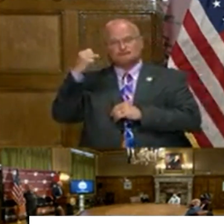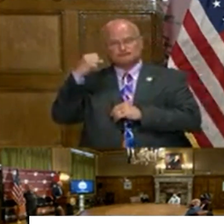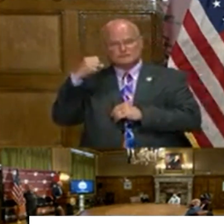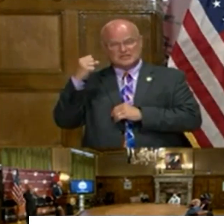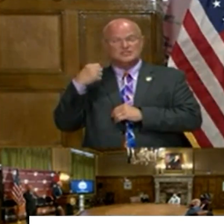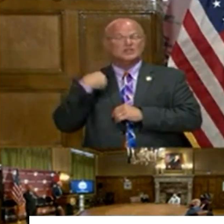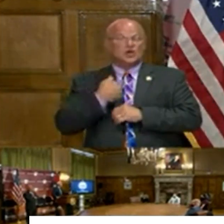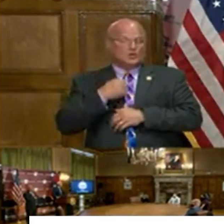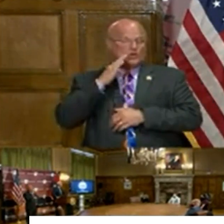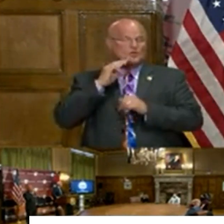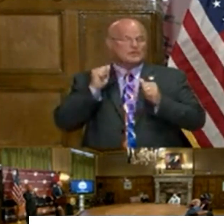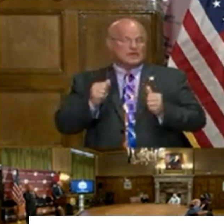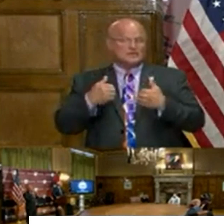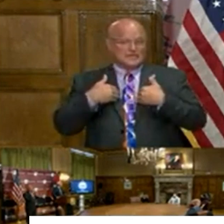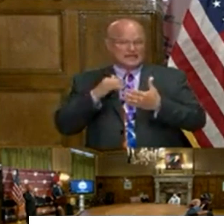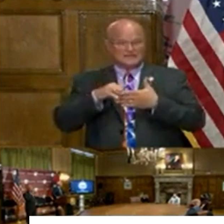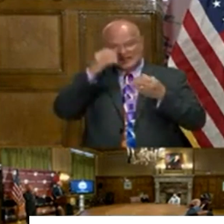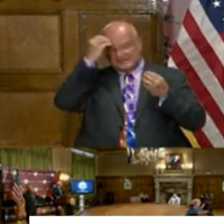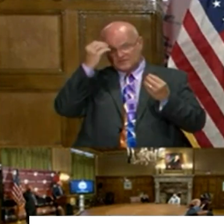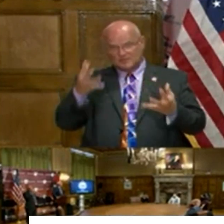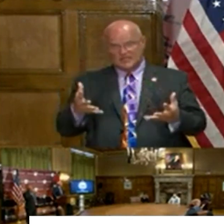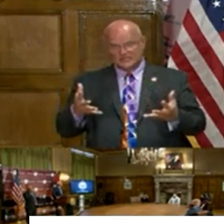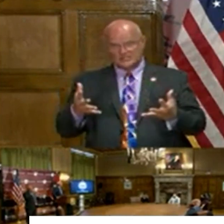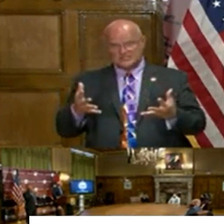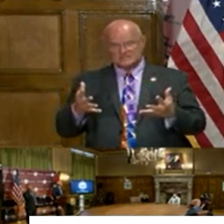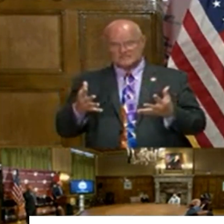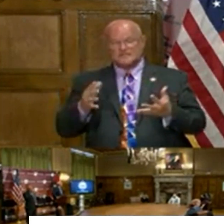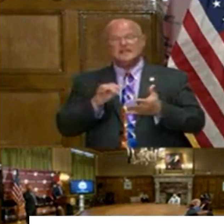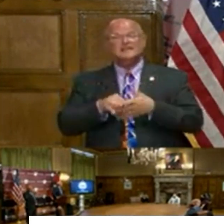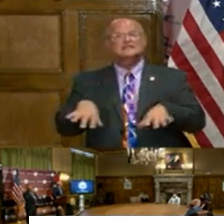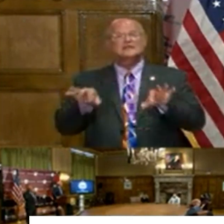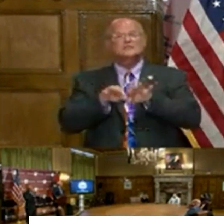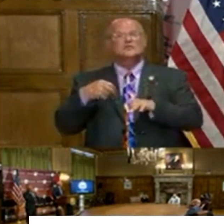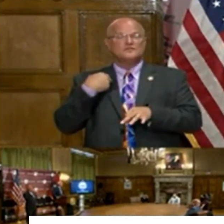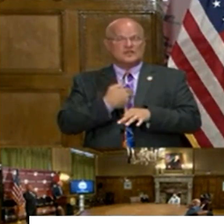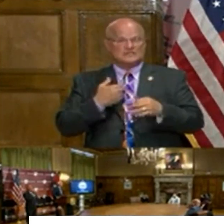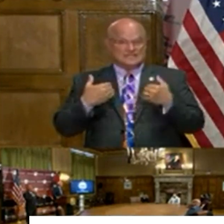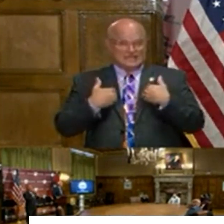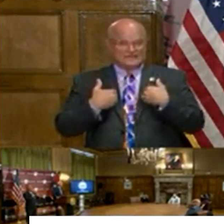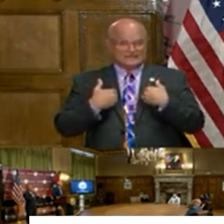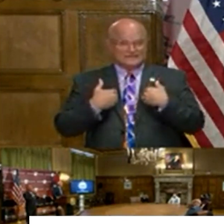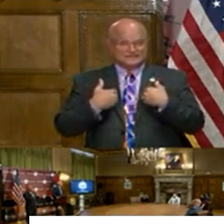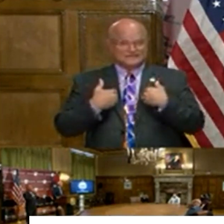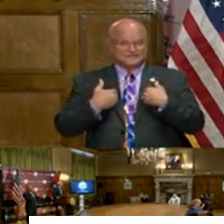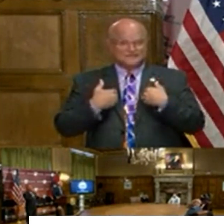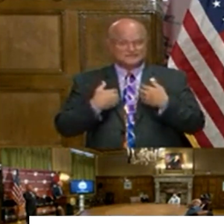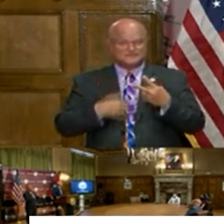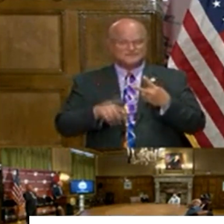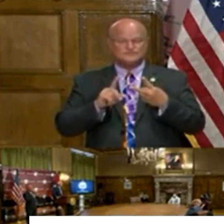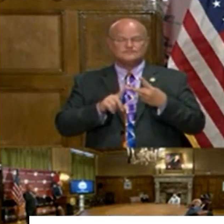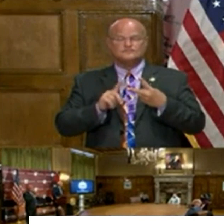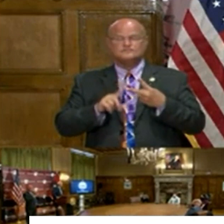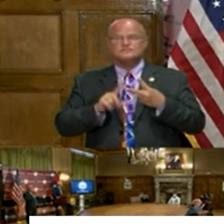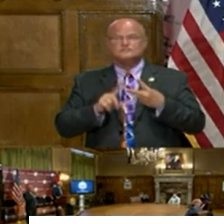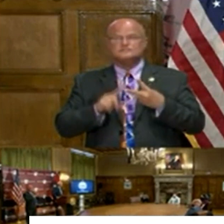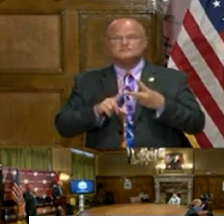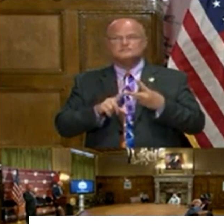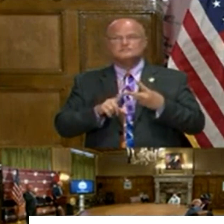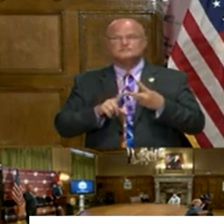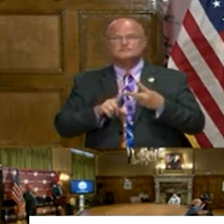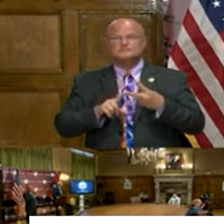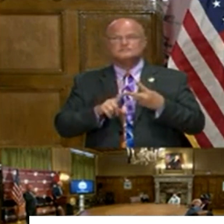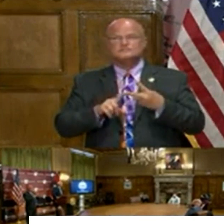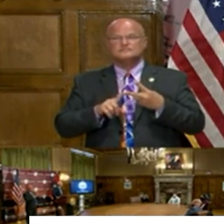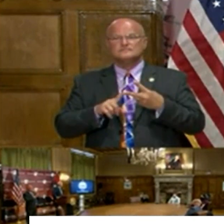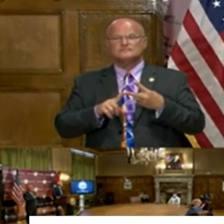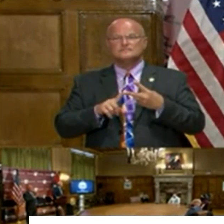case, so we would be able to have that information, and that is important for us to have. Secondly, I